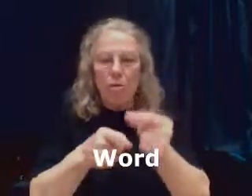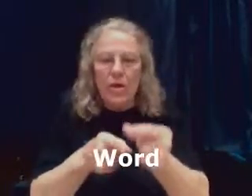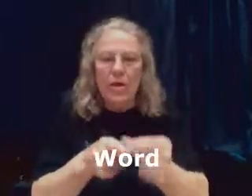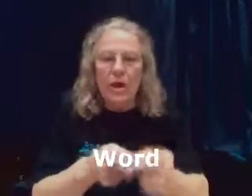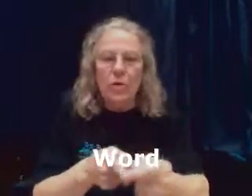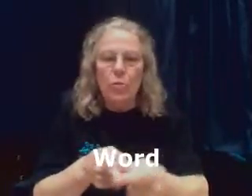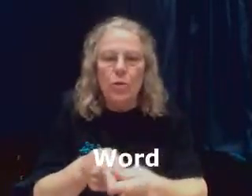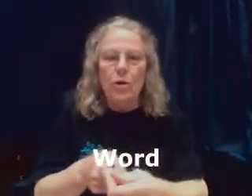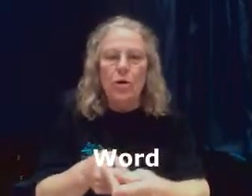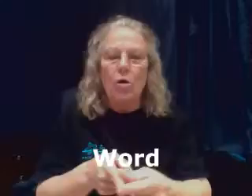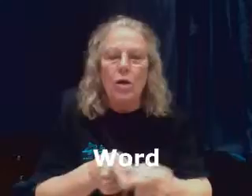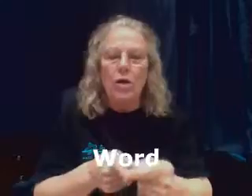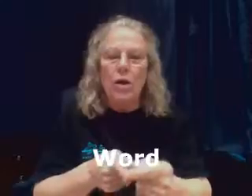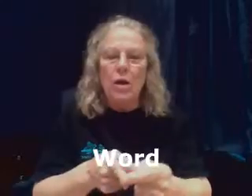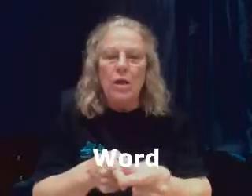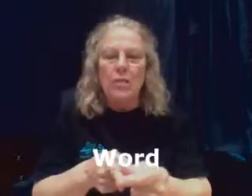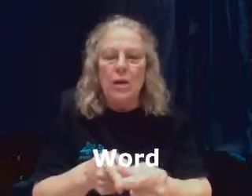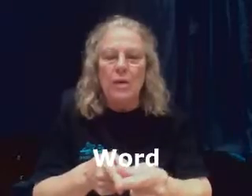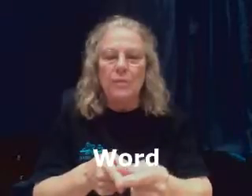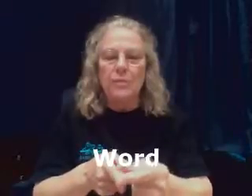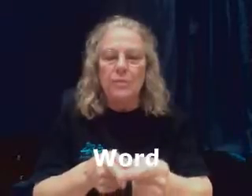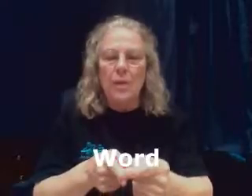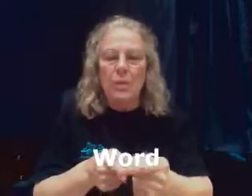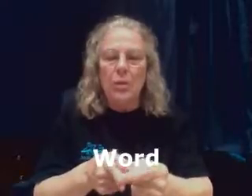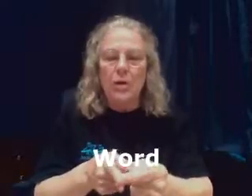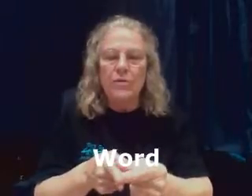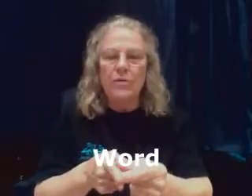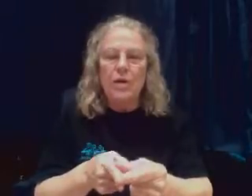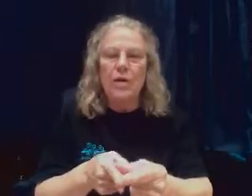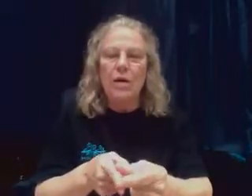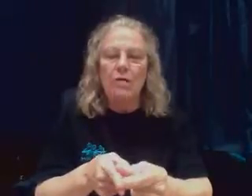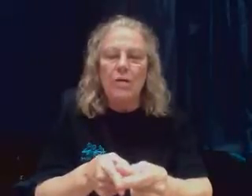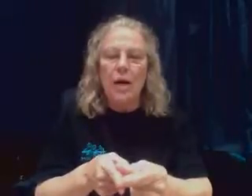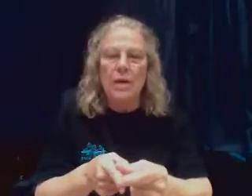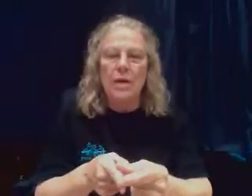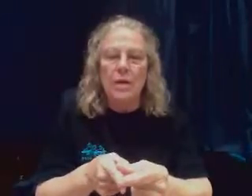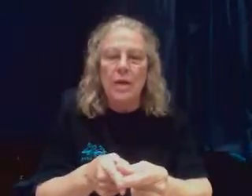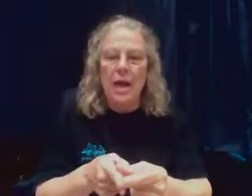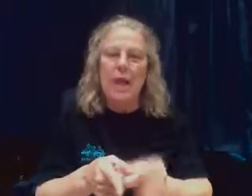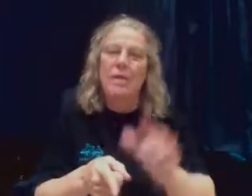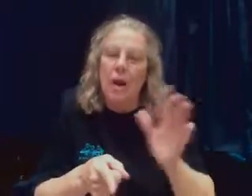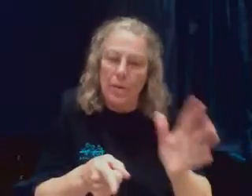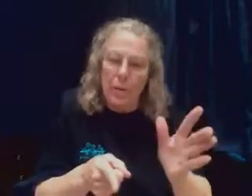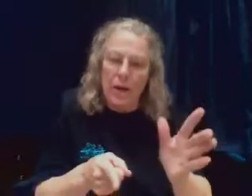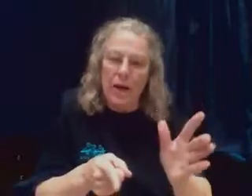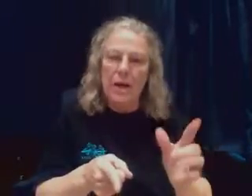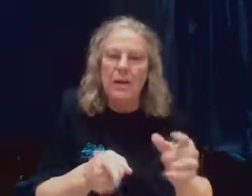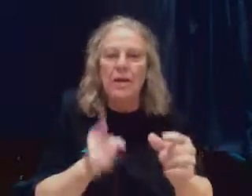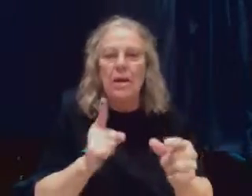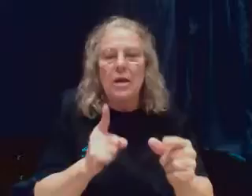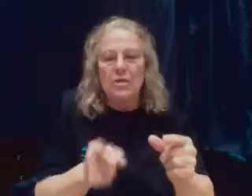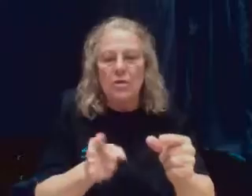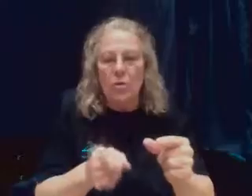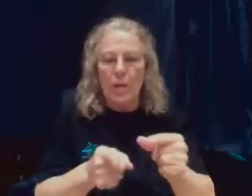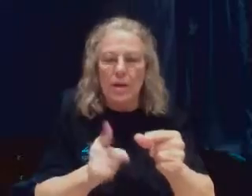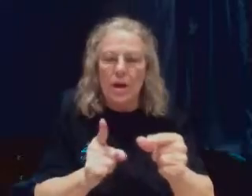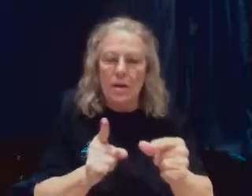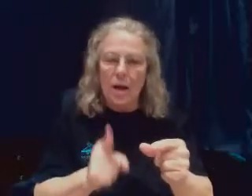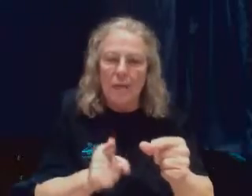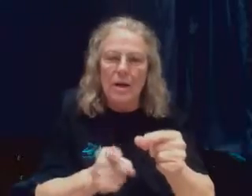thing, and you put it on the pointer finger of your non-dominant hand. I'm right-handed, so my non-dominant